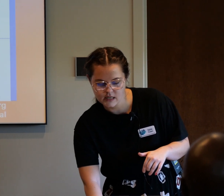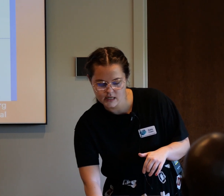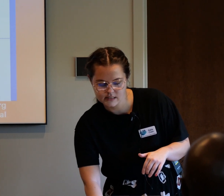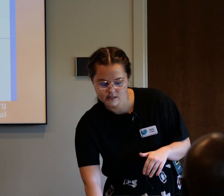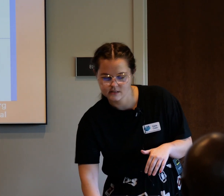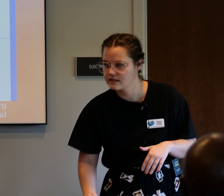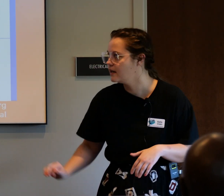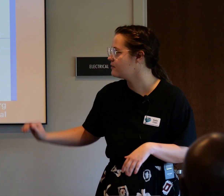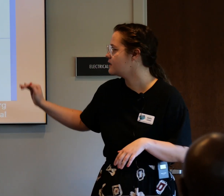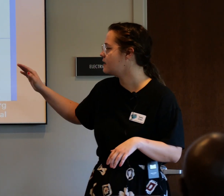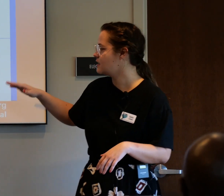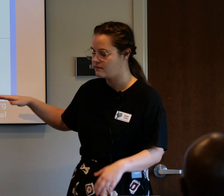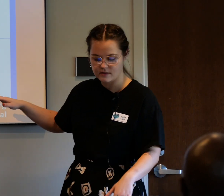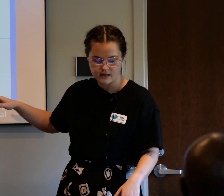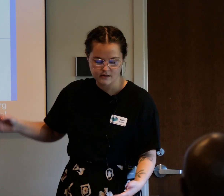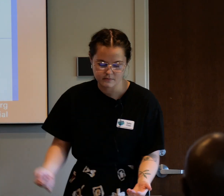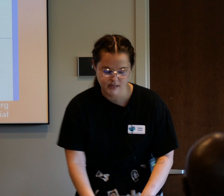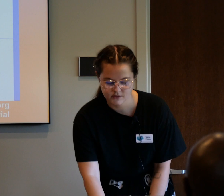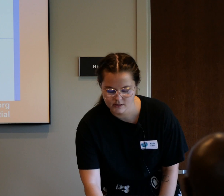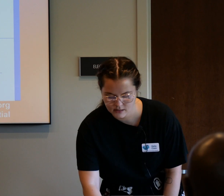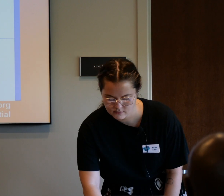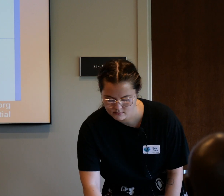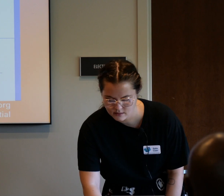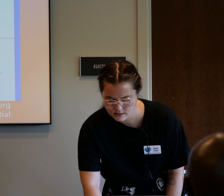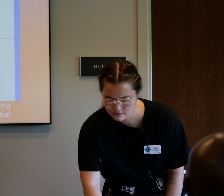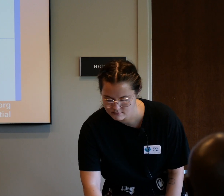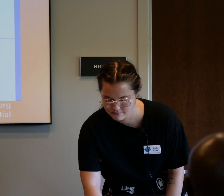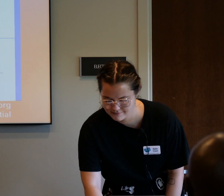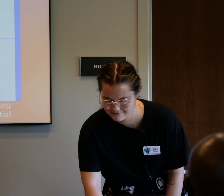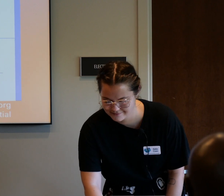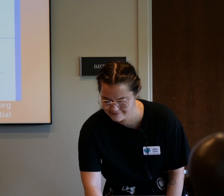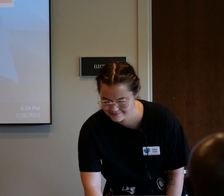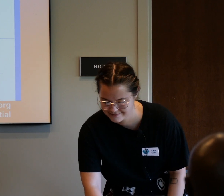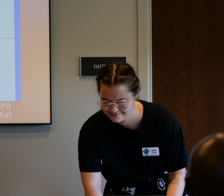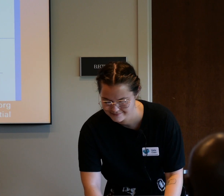in the beginning, it's going to kind of reiterate some of the things. Oh, I'm not even showing you. Hold on.